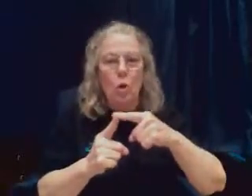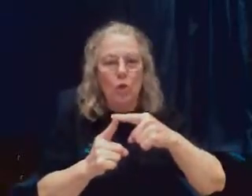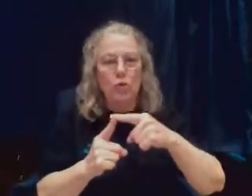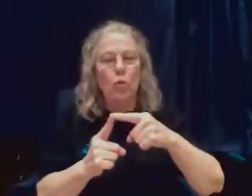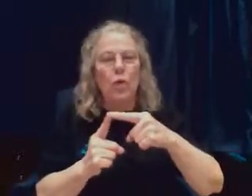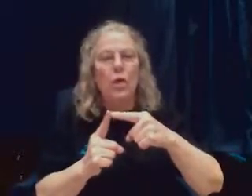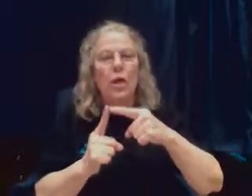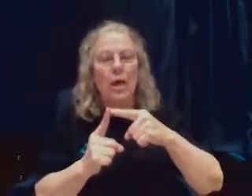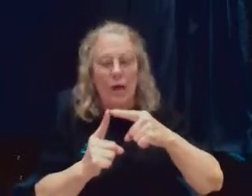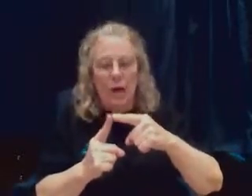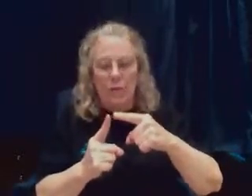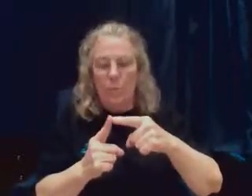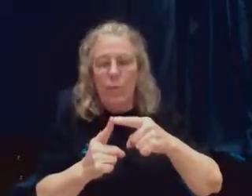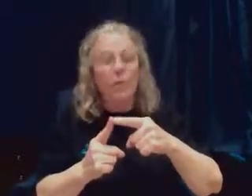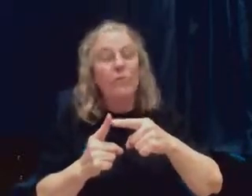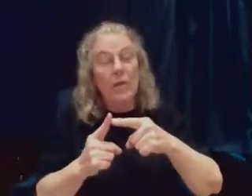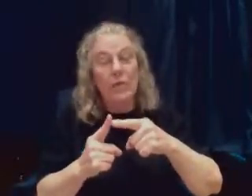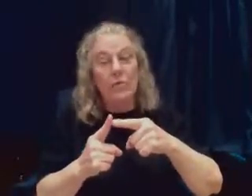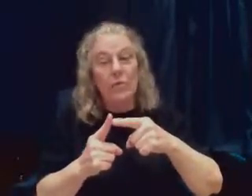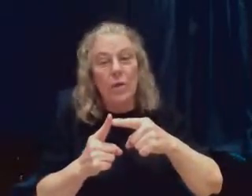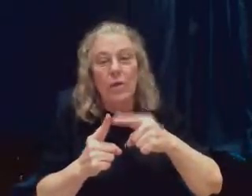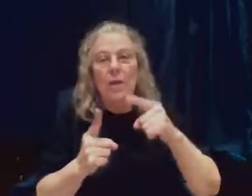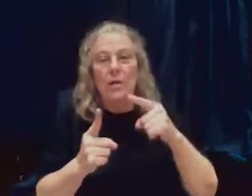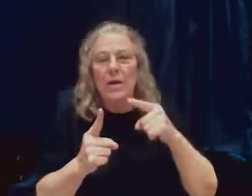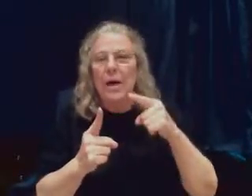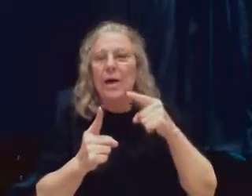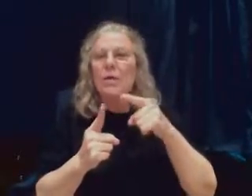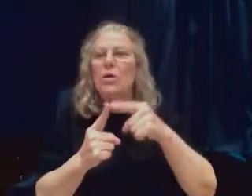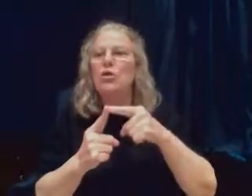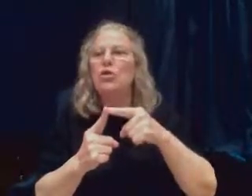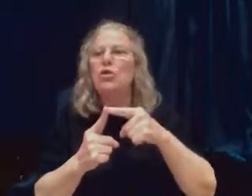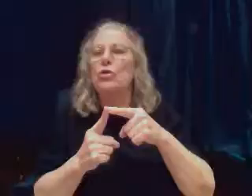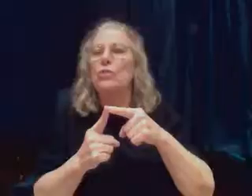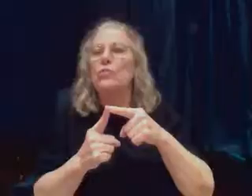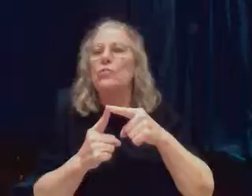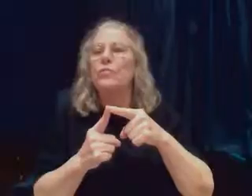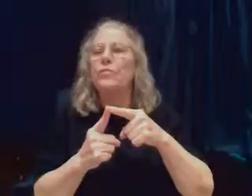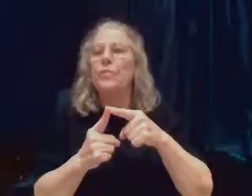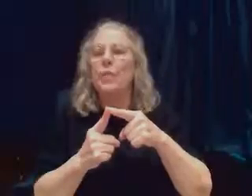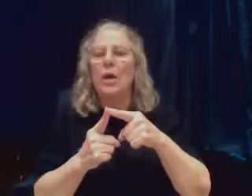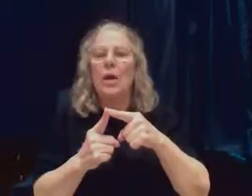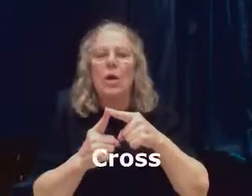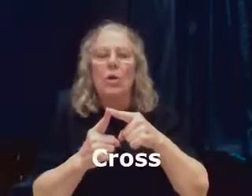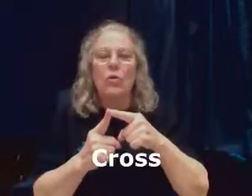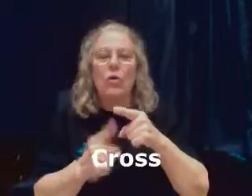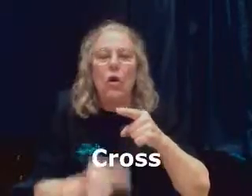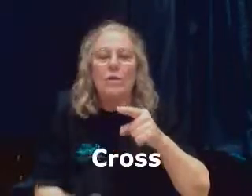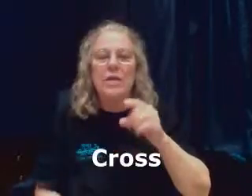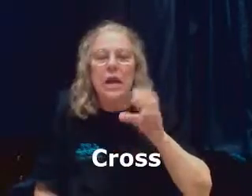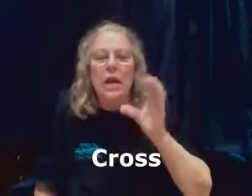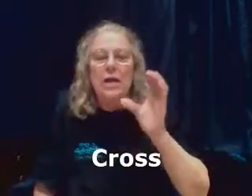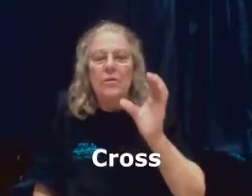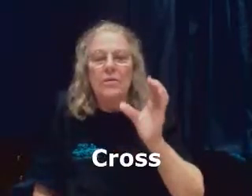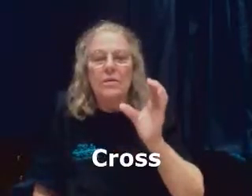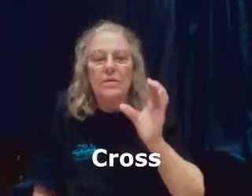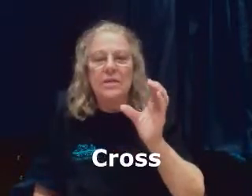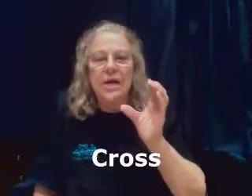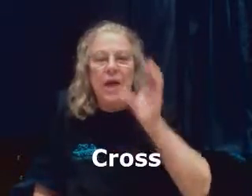going toward the pointer finger of your non-dominant hand. Two. Cross the C